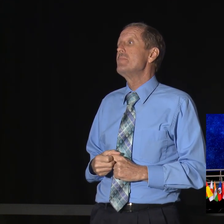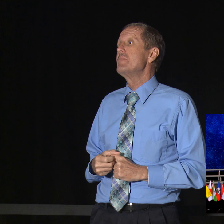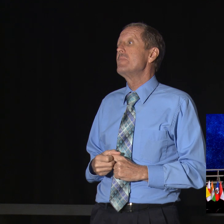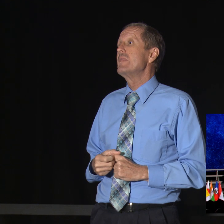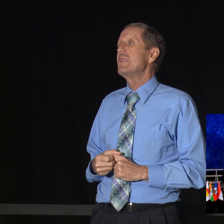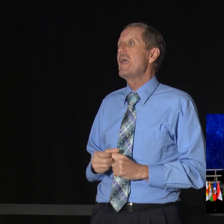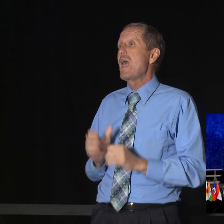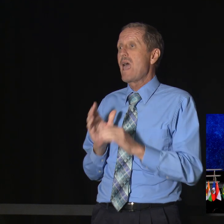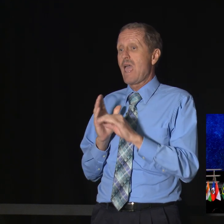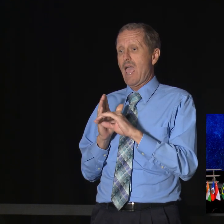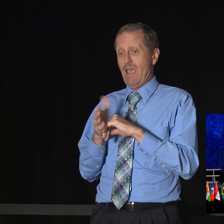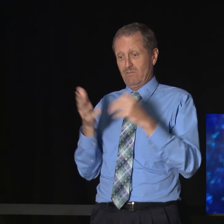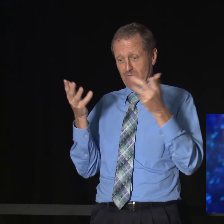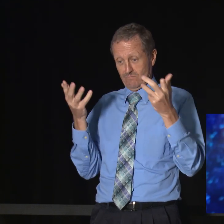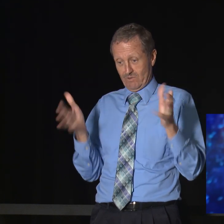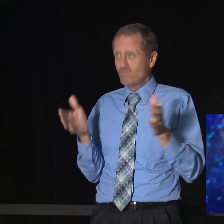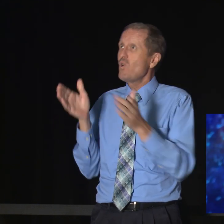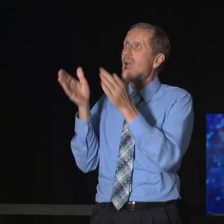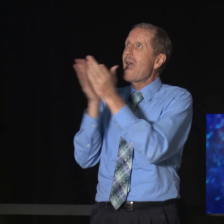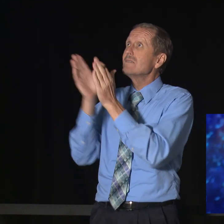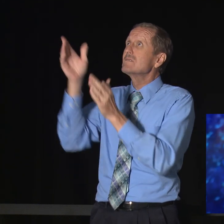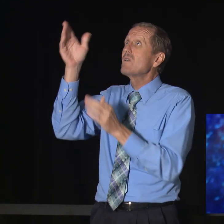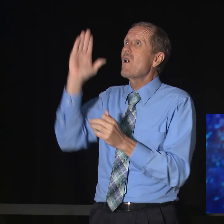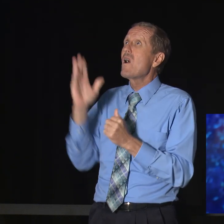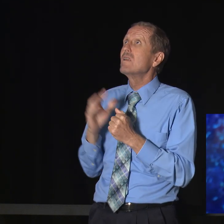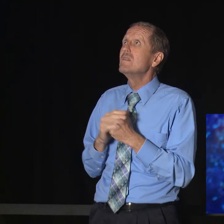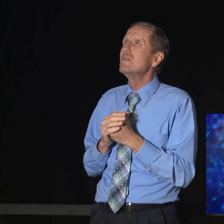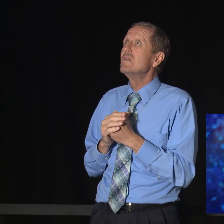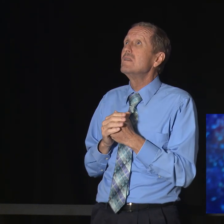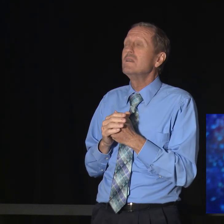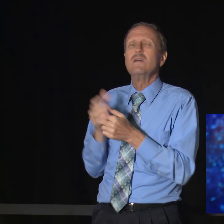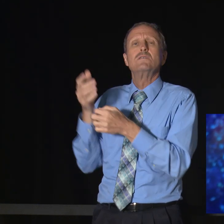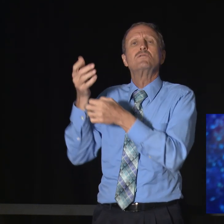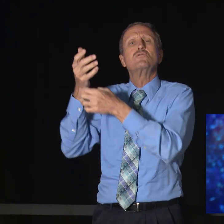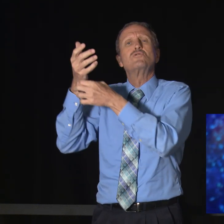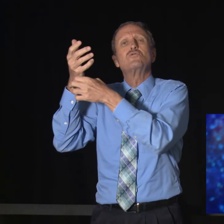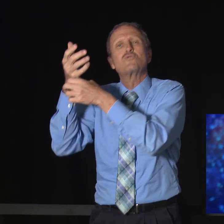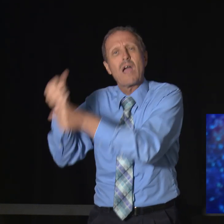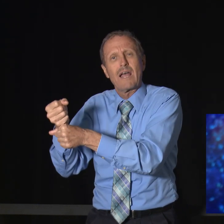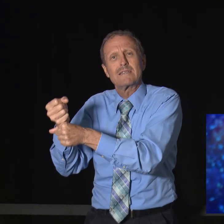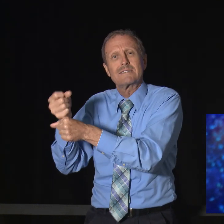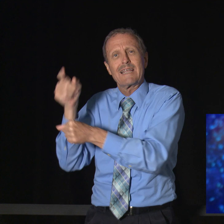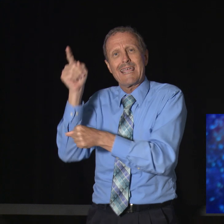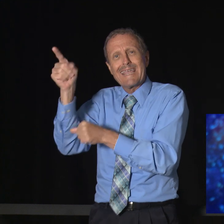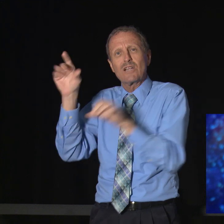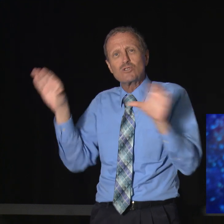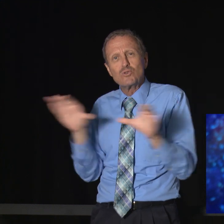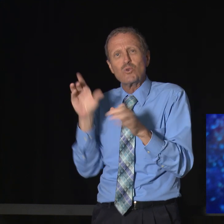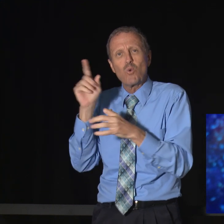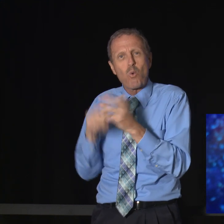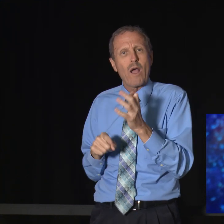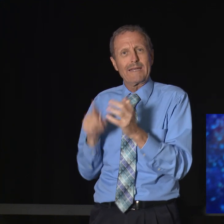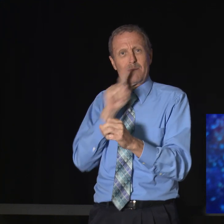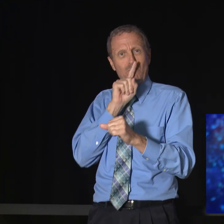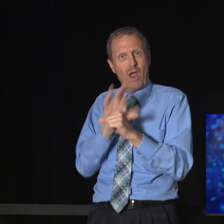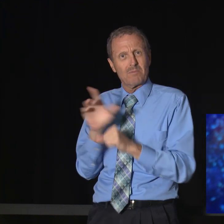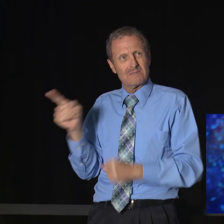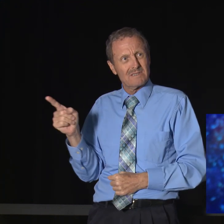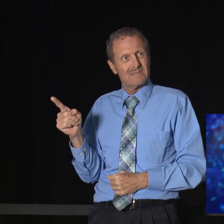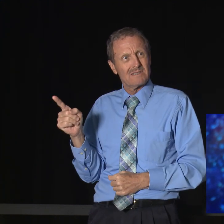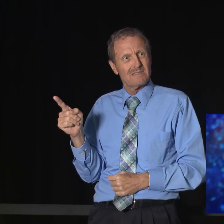is that after you have asked God, you trust that he will do what he has promised that he would do for